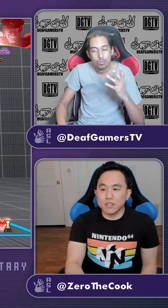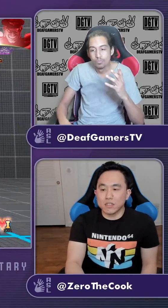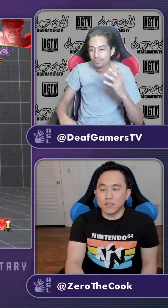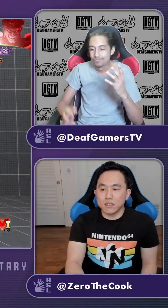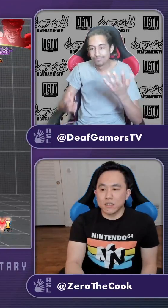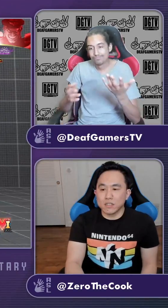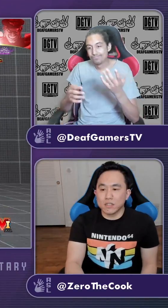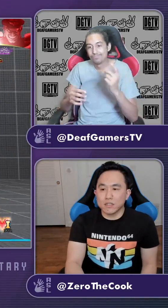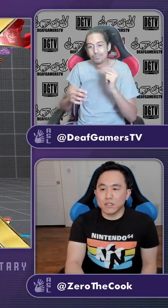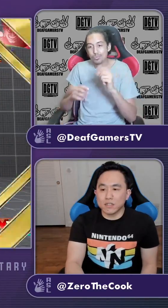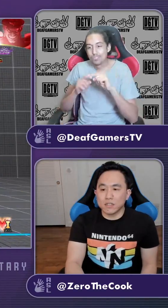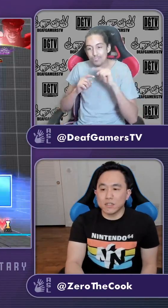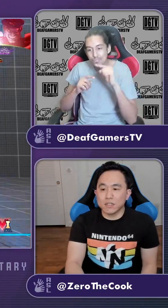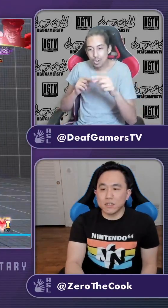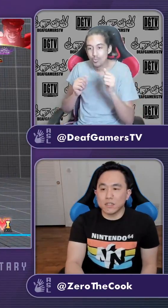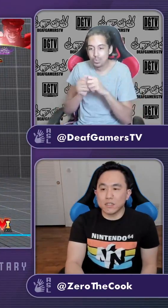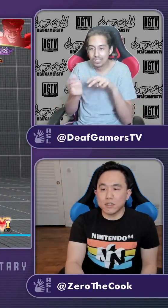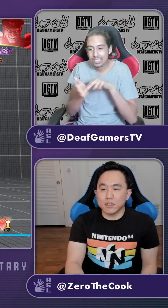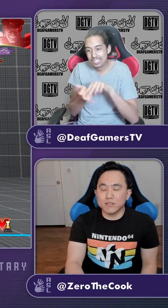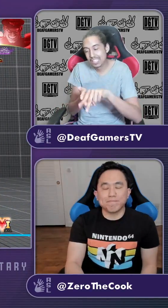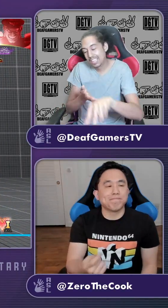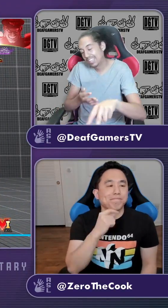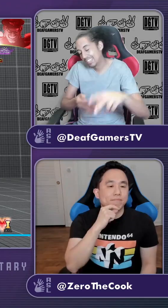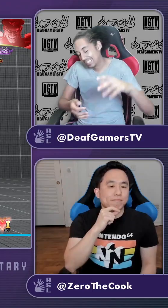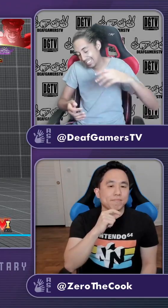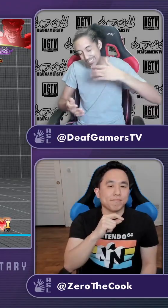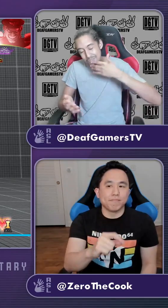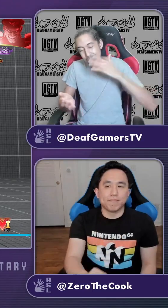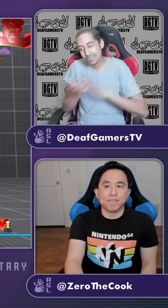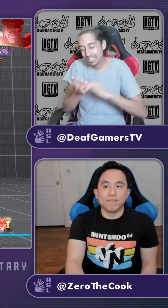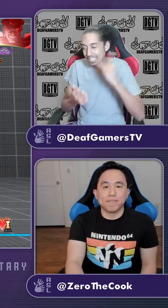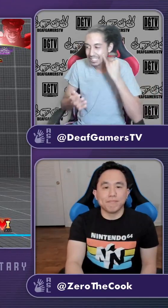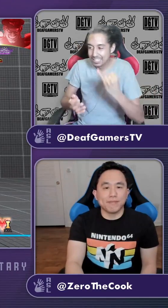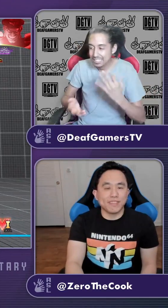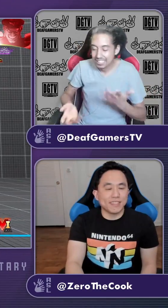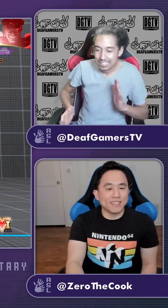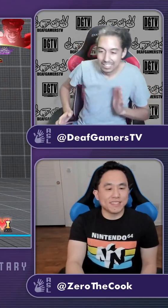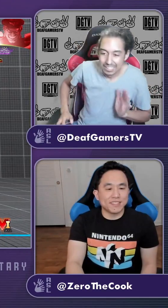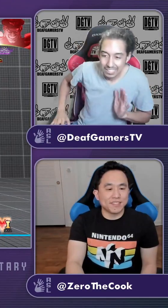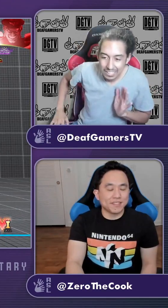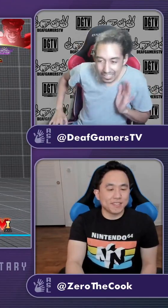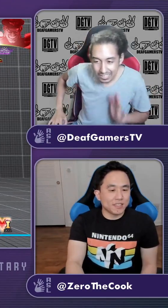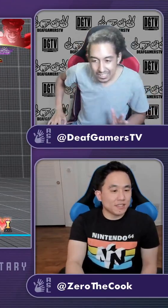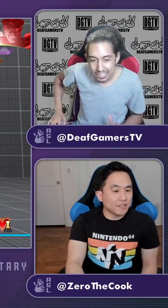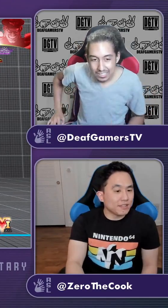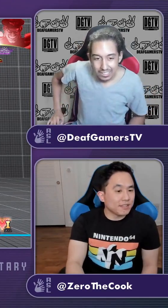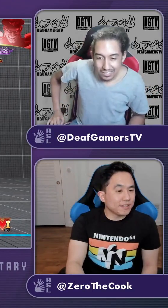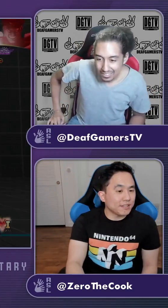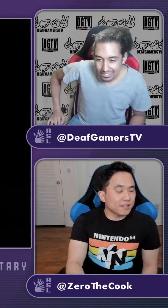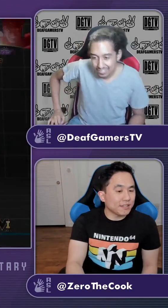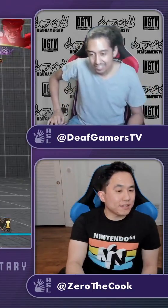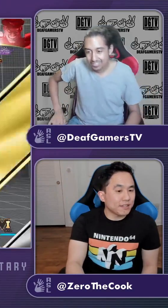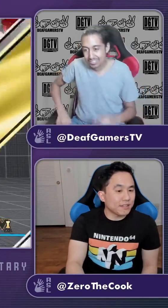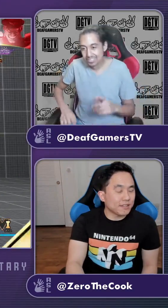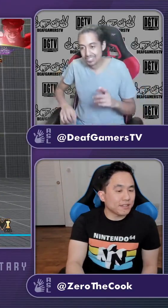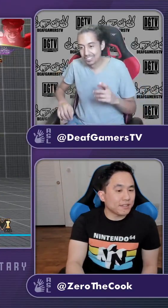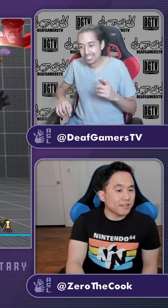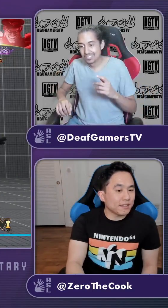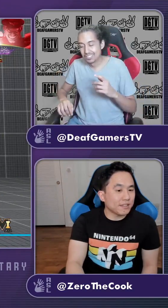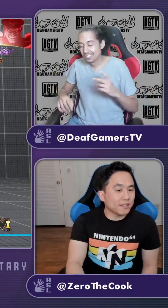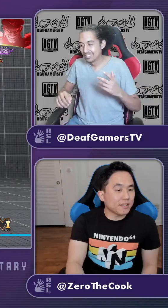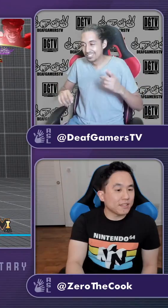is this v trigger activation, but the slide is just not Working Mylin on set point